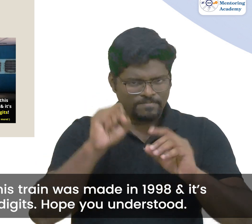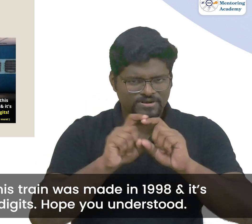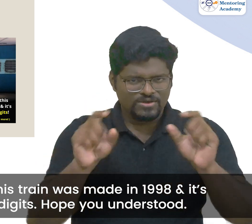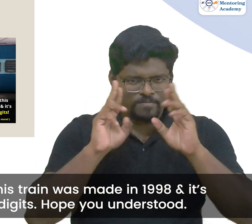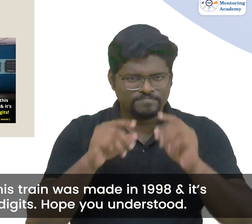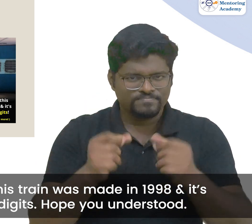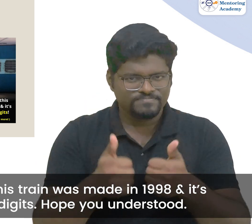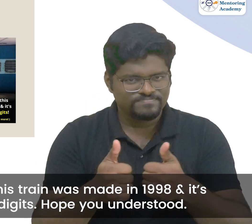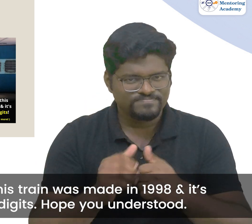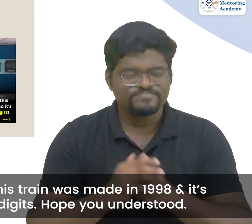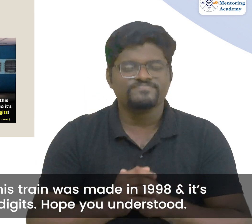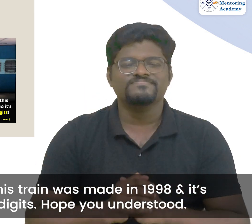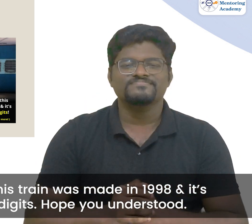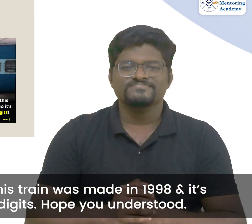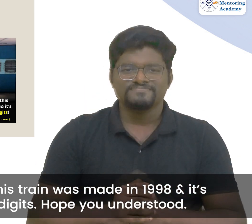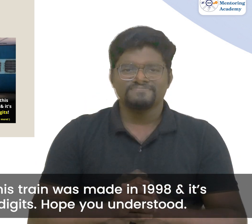Hope you understood.